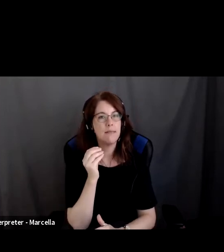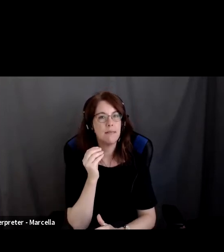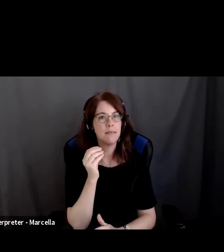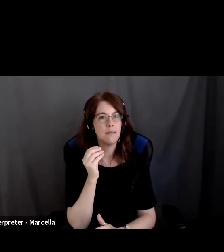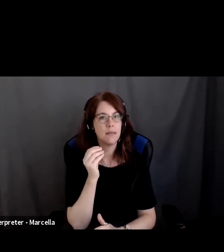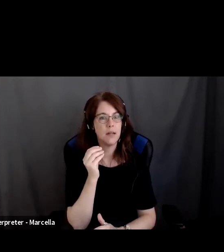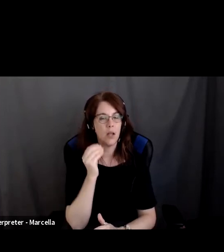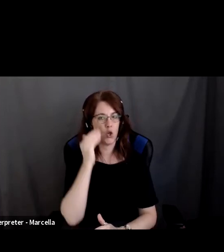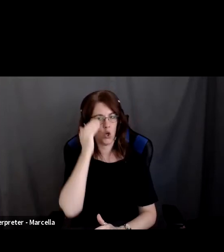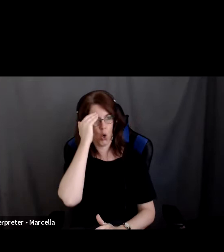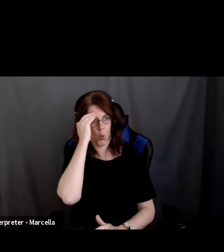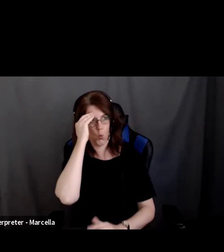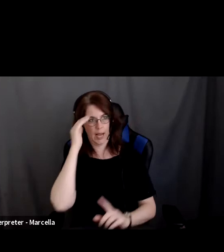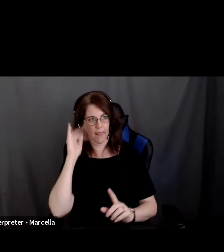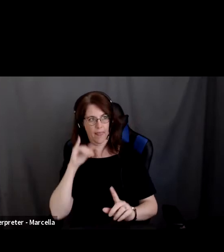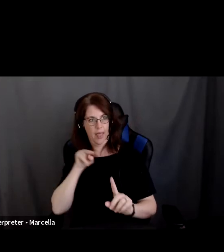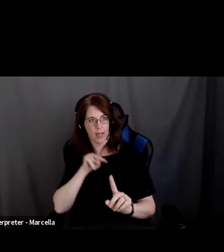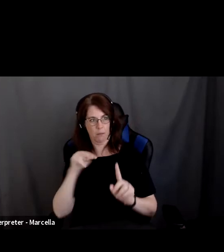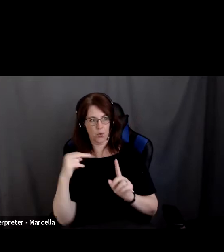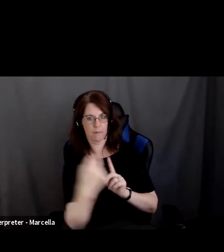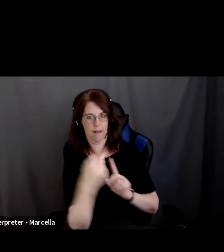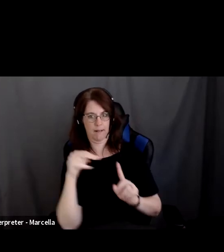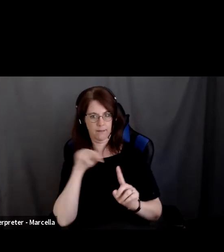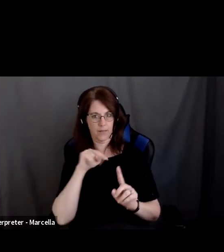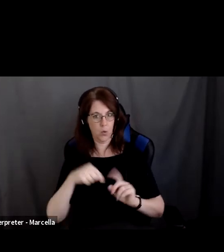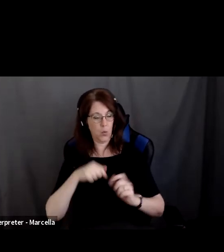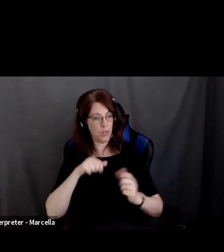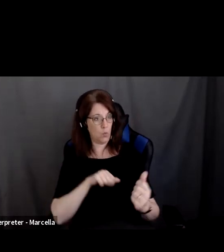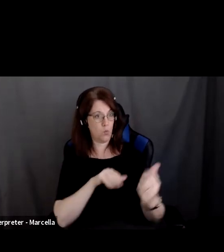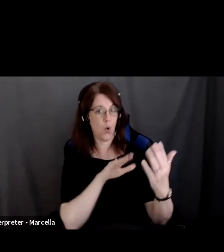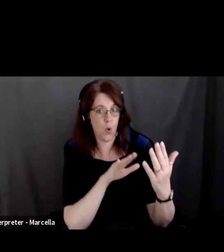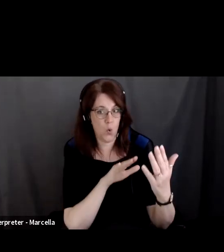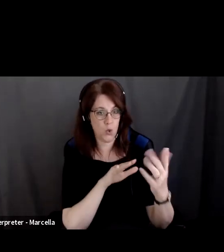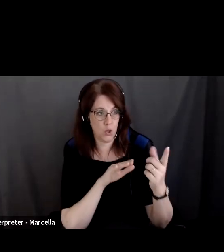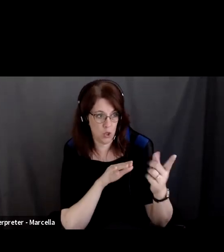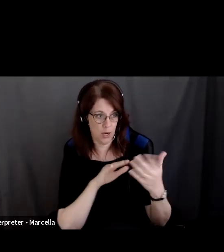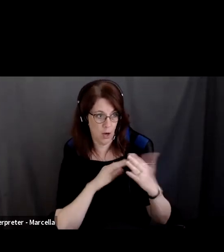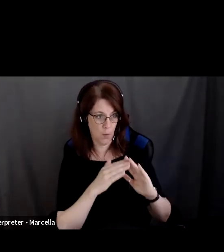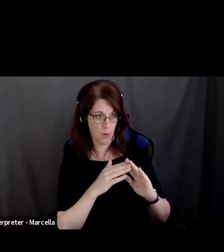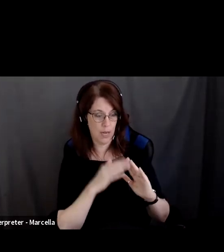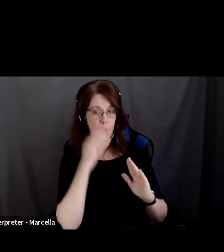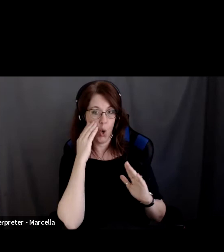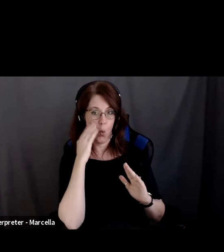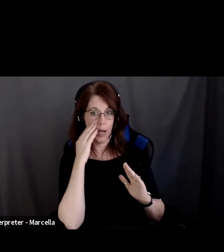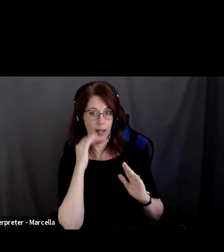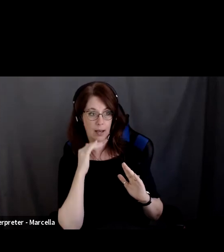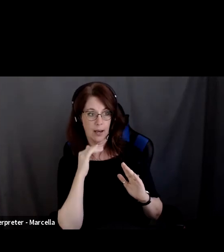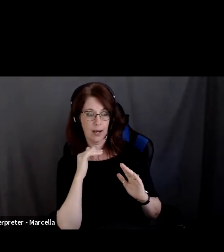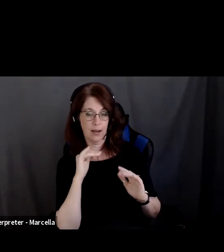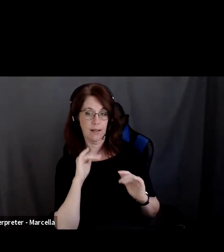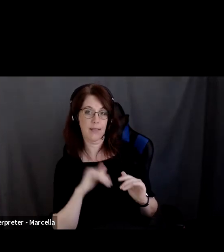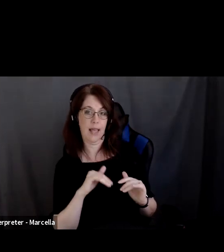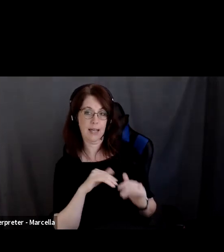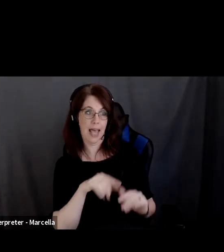aware of that piece when you are approaching a community, knowing that